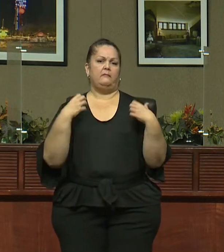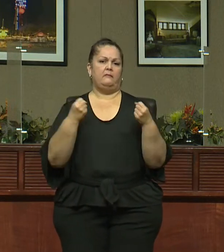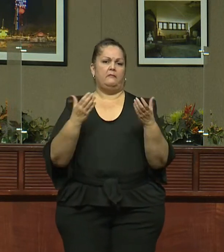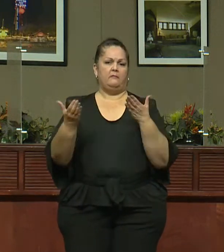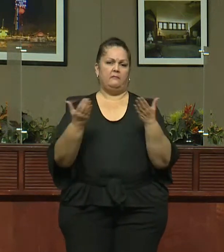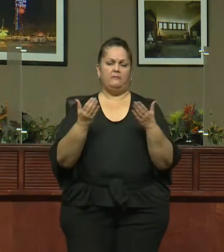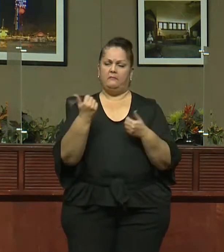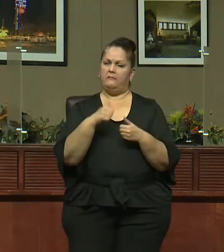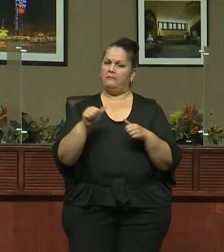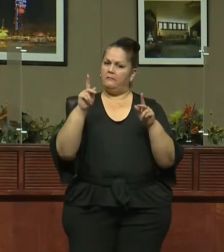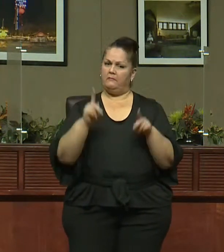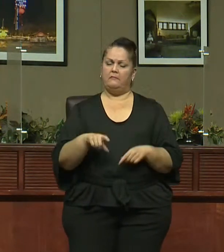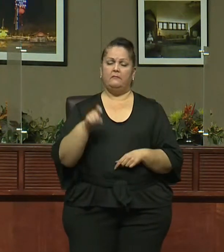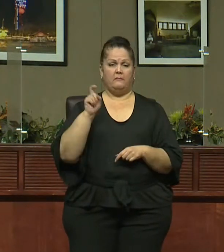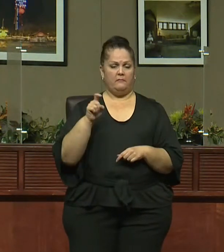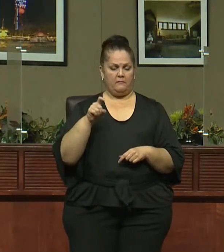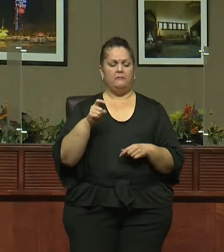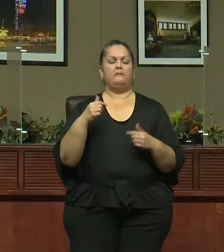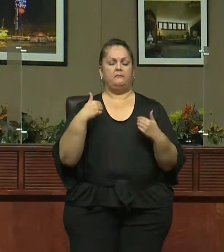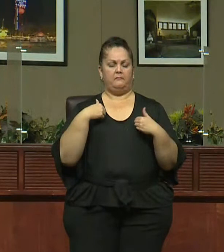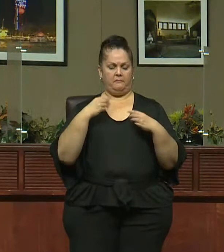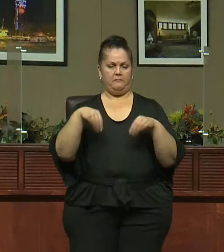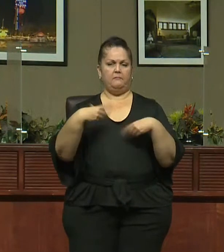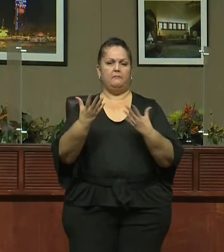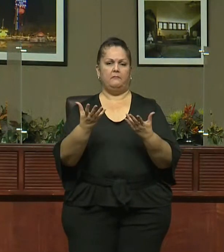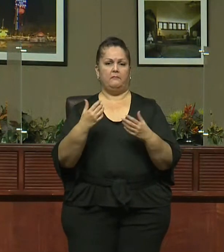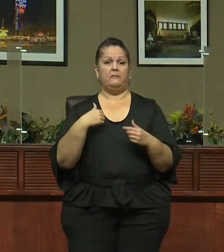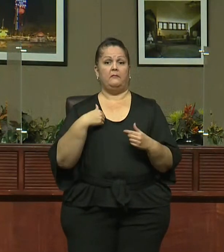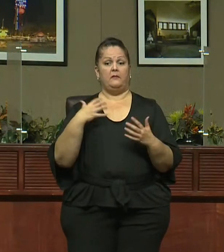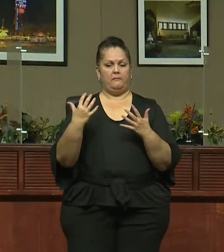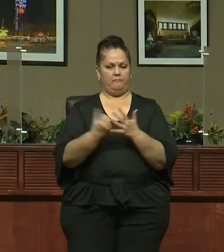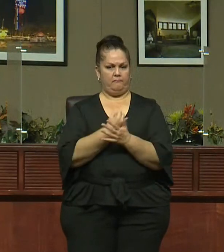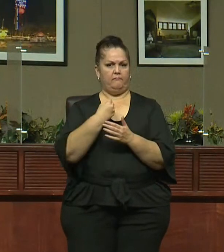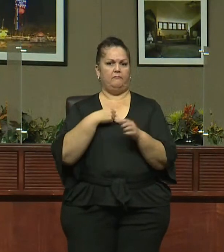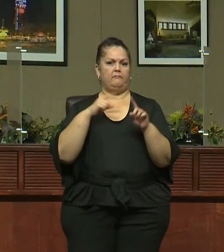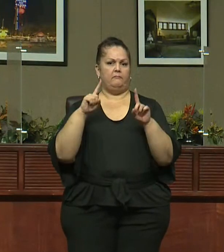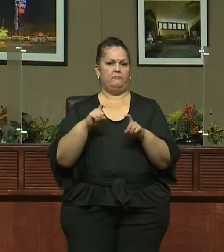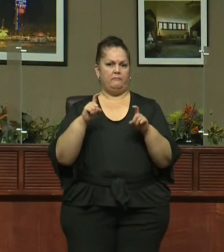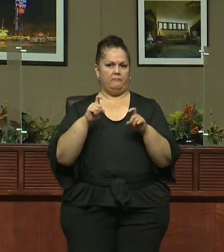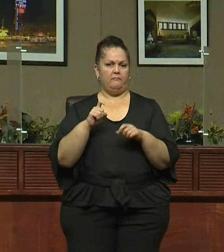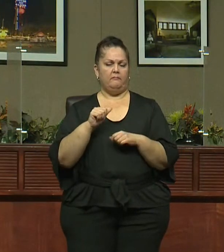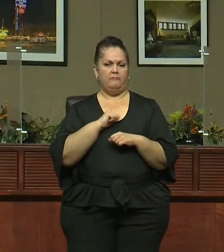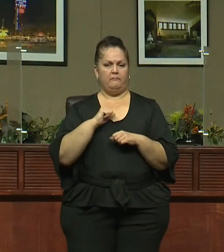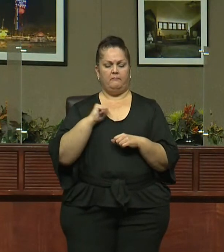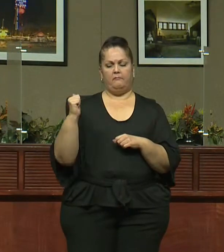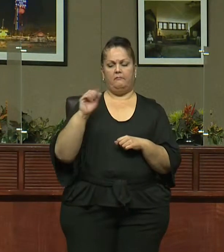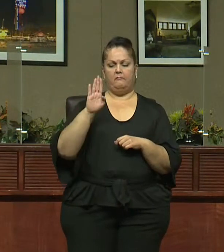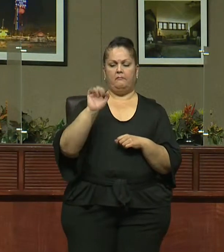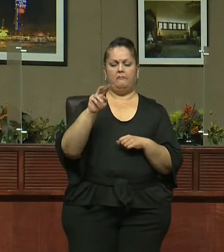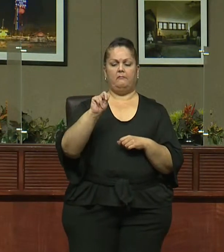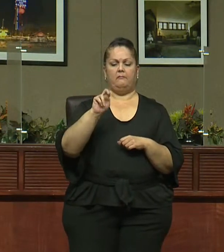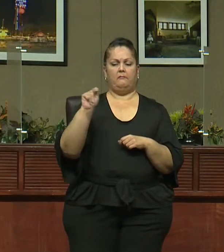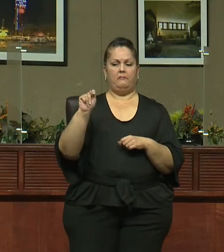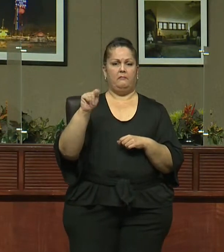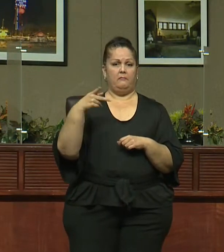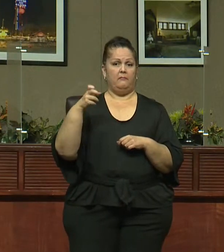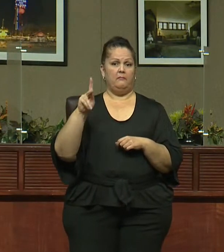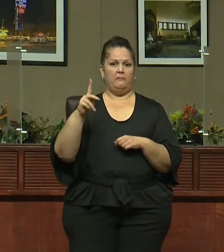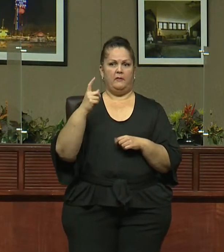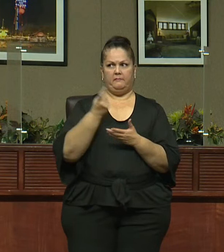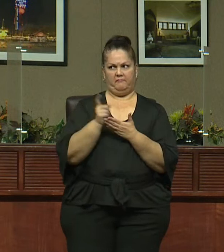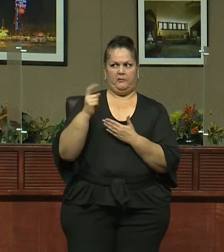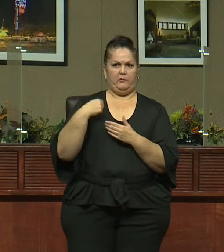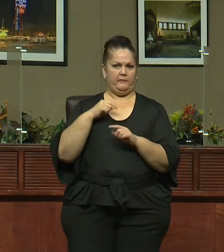anyone who needs it. I took advantage of the free testing that was being done at Barnett Park myself last